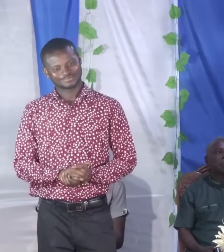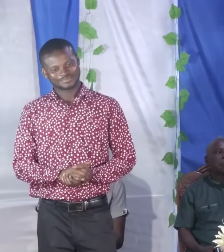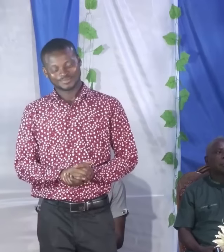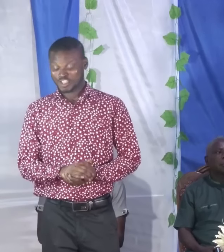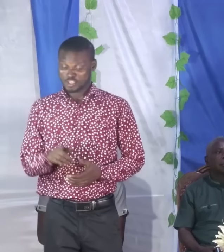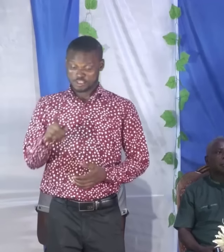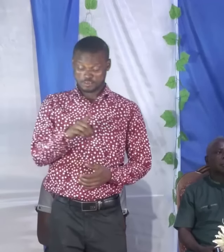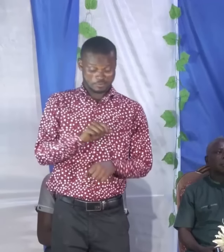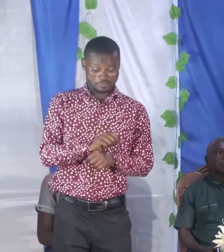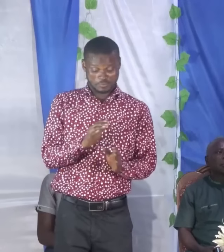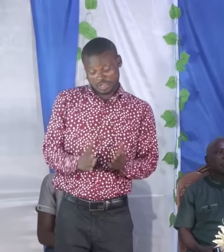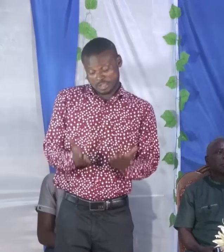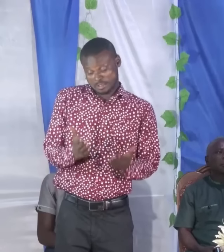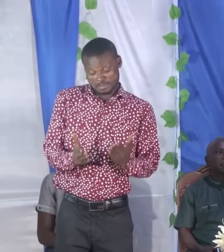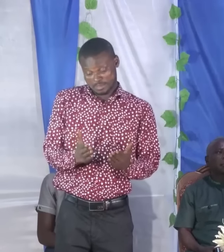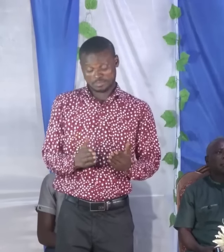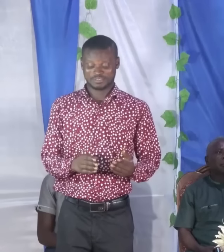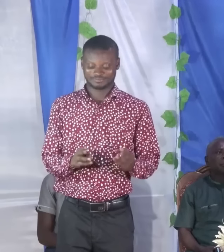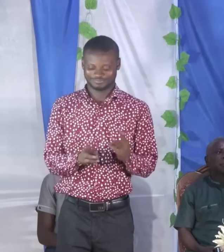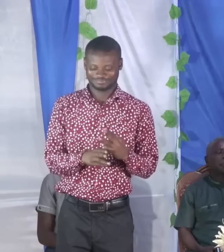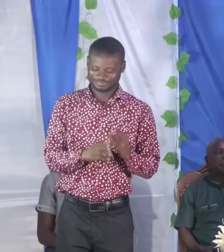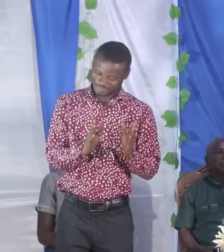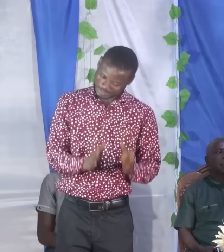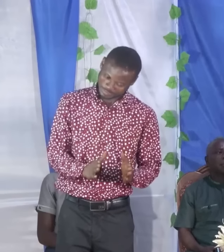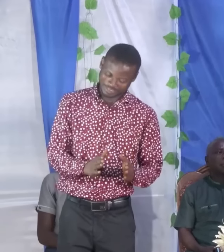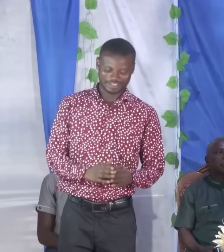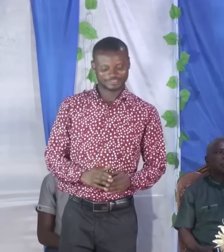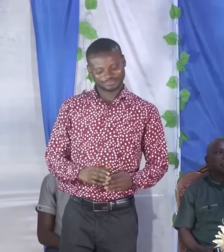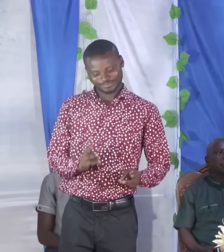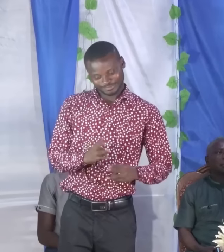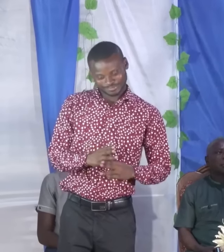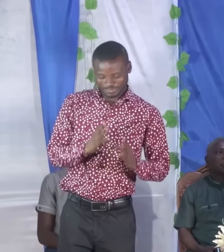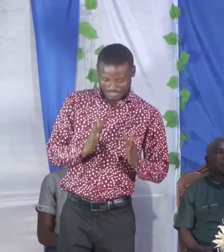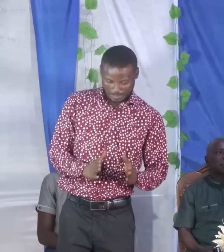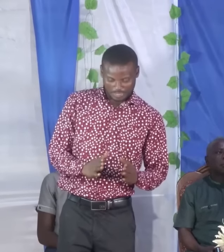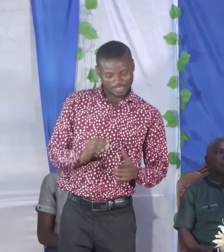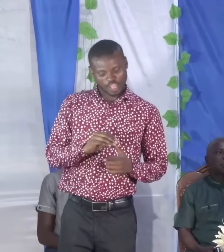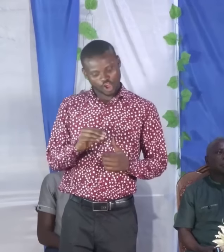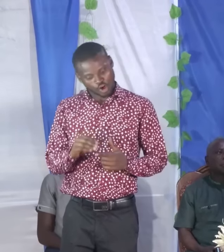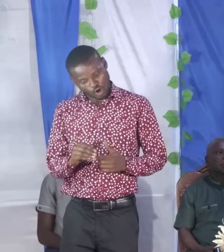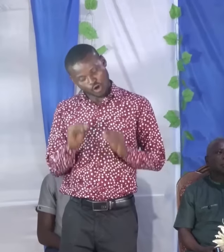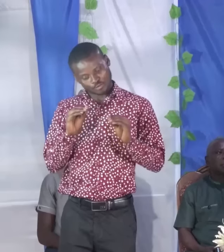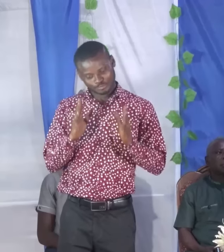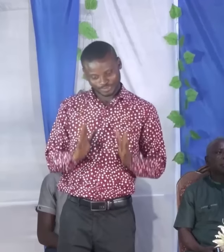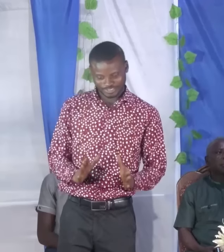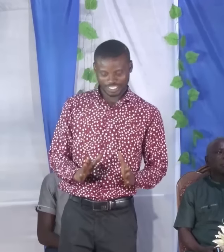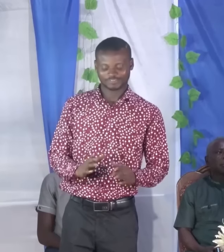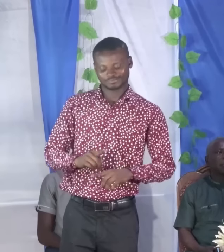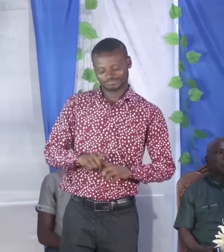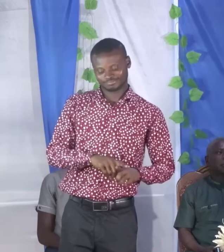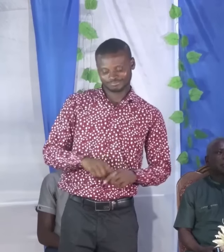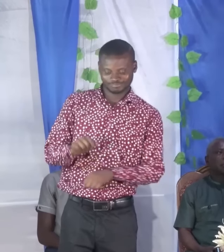preacher. We are teacher, we are preacher. You are not one until you become